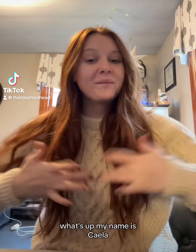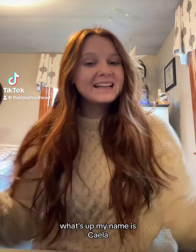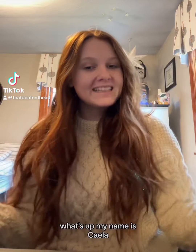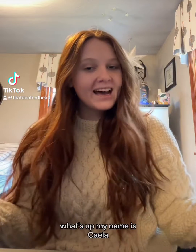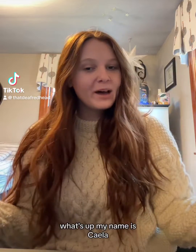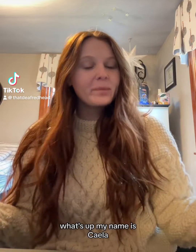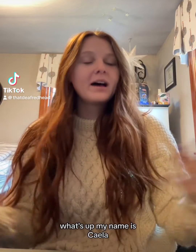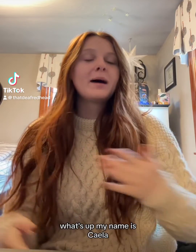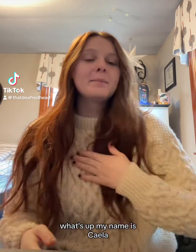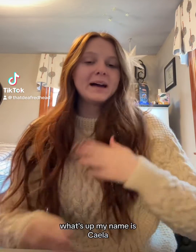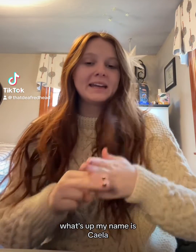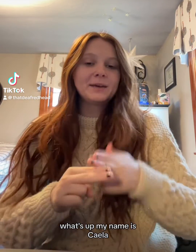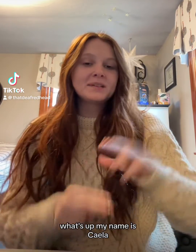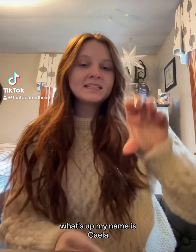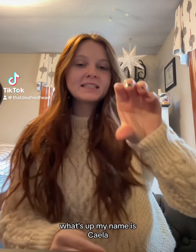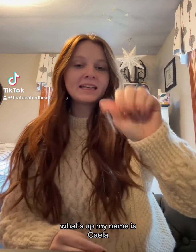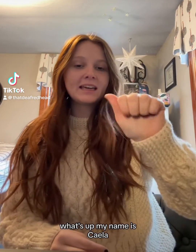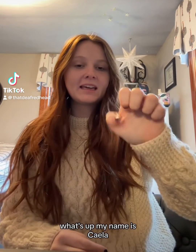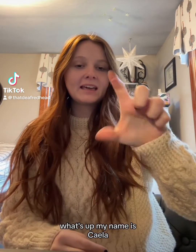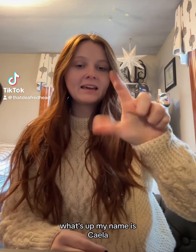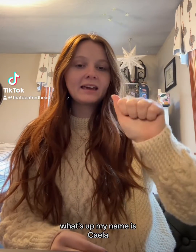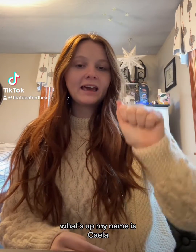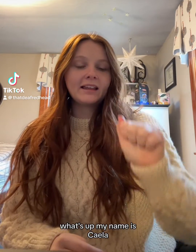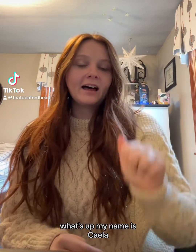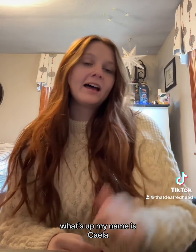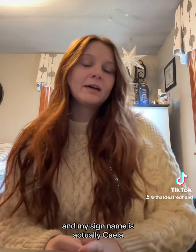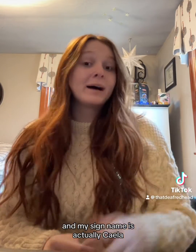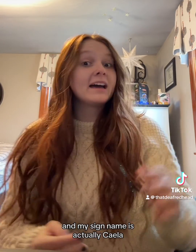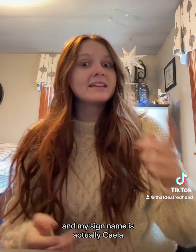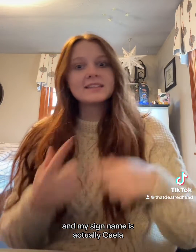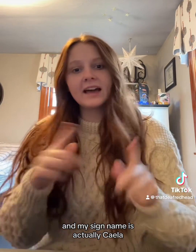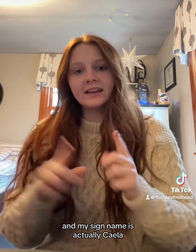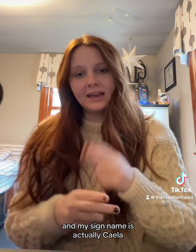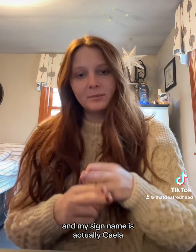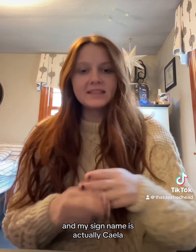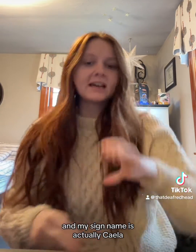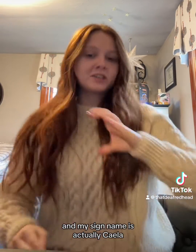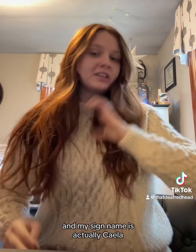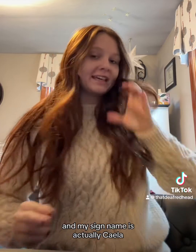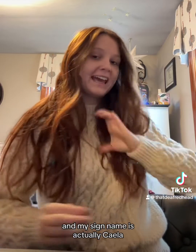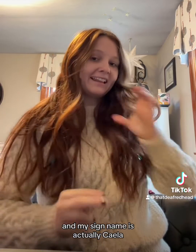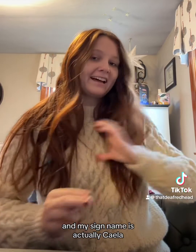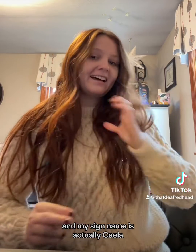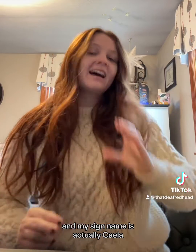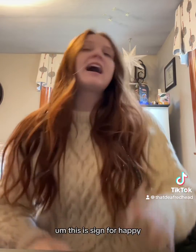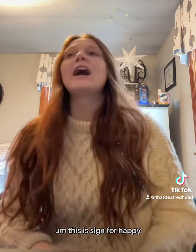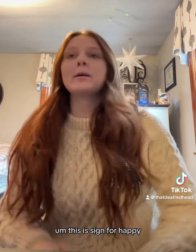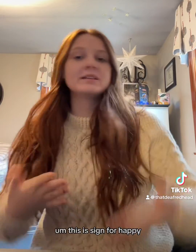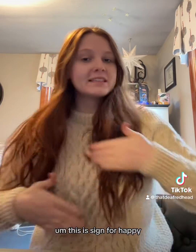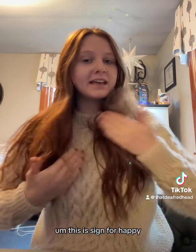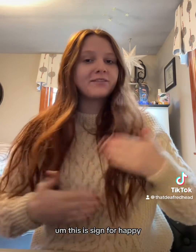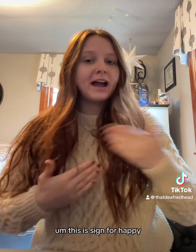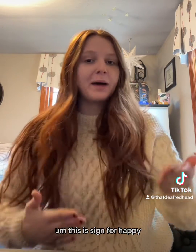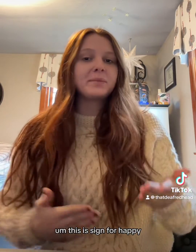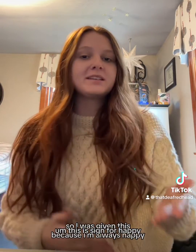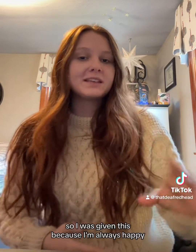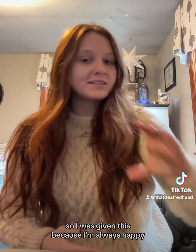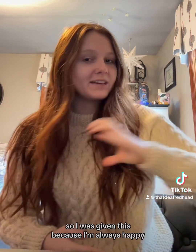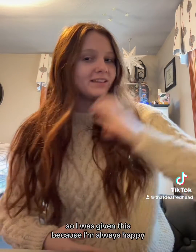What's up? My name is Caela, and my sign name is actually Caela. This is a sign for happy, so I was given